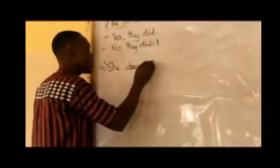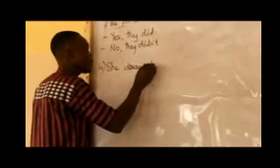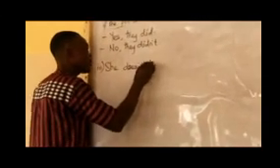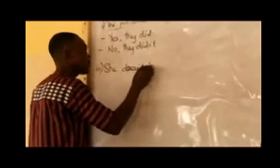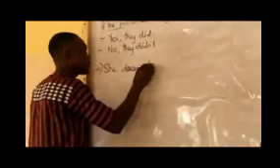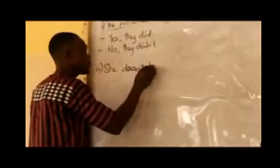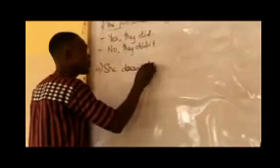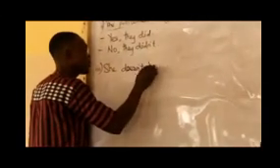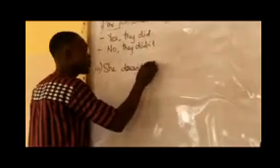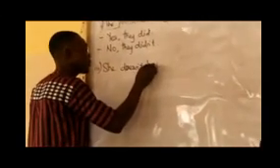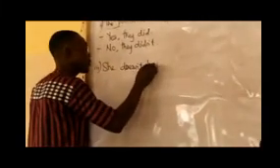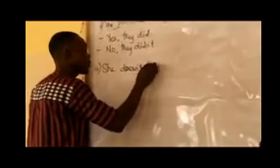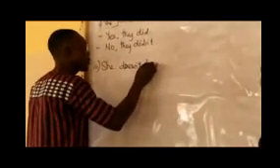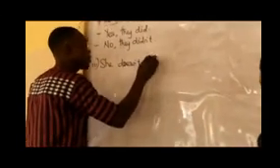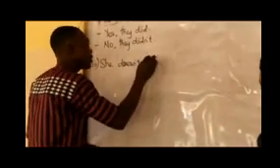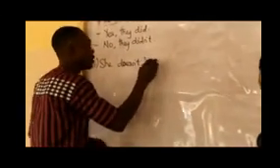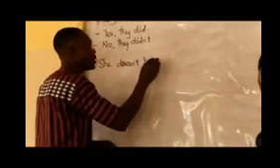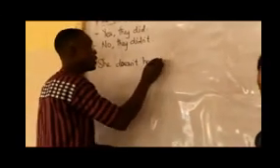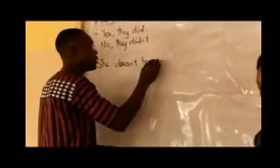have